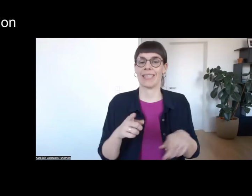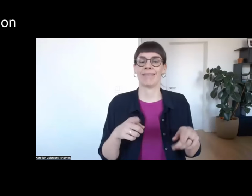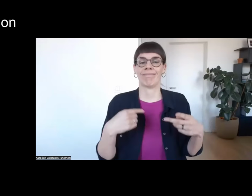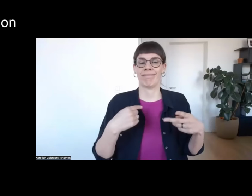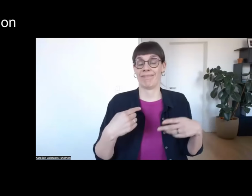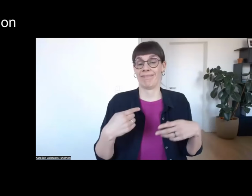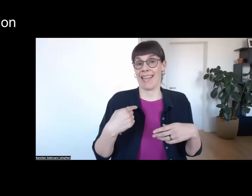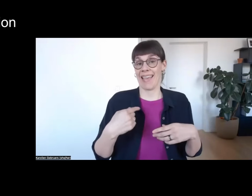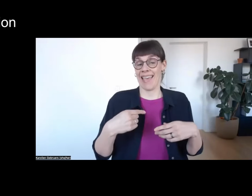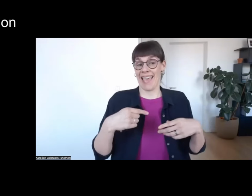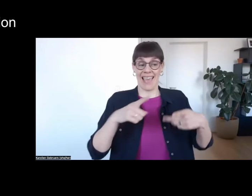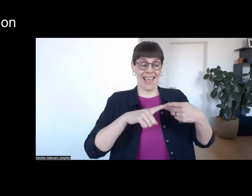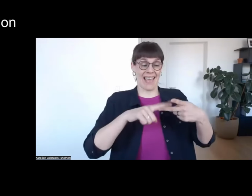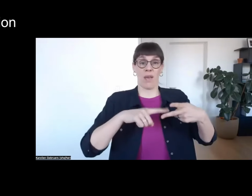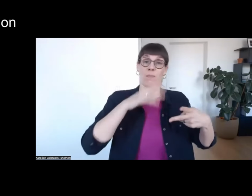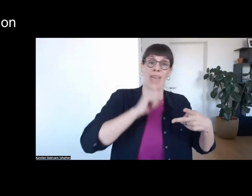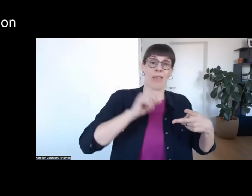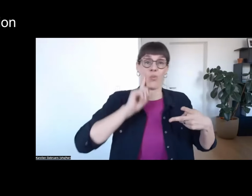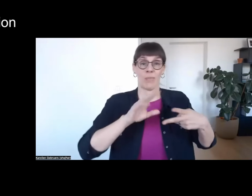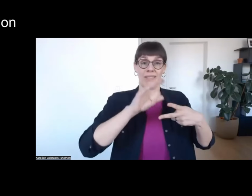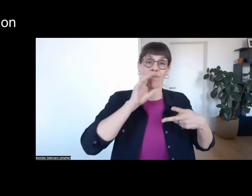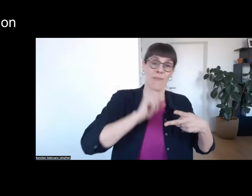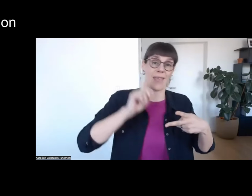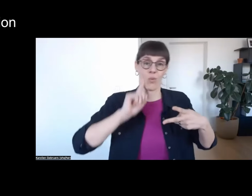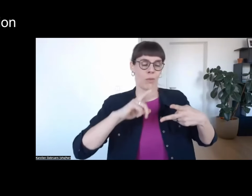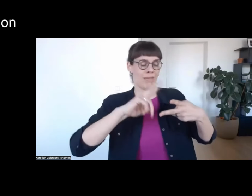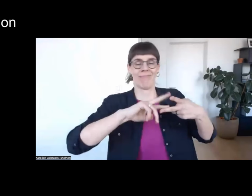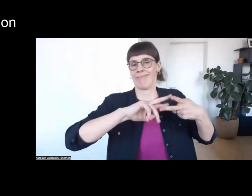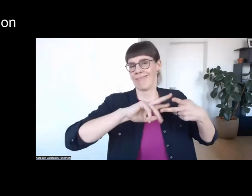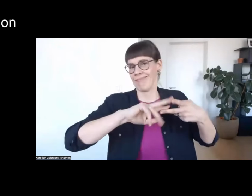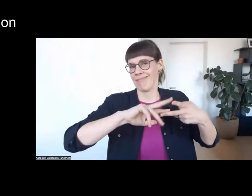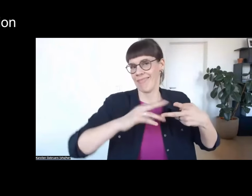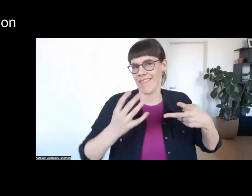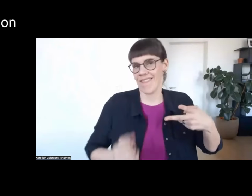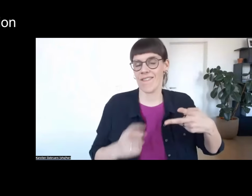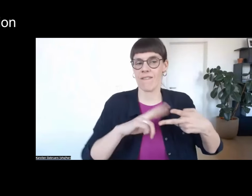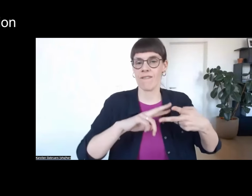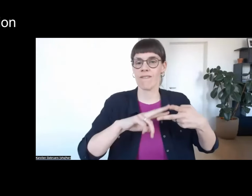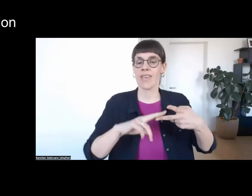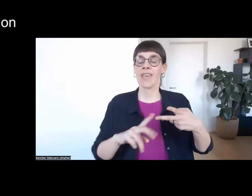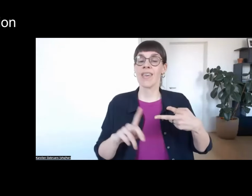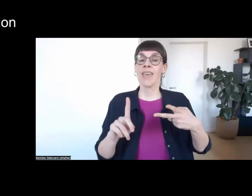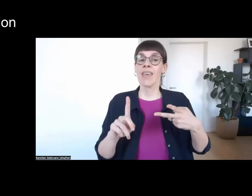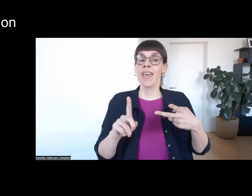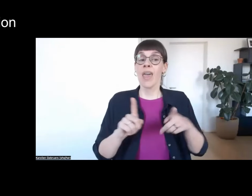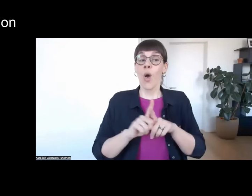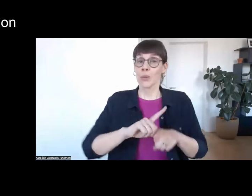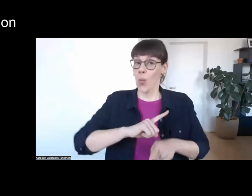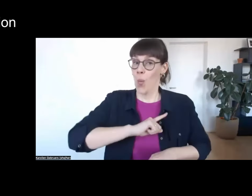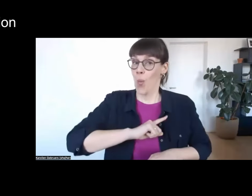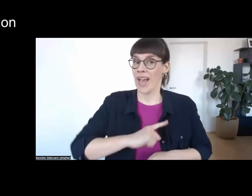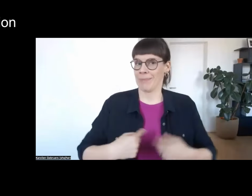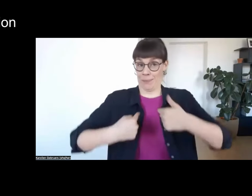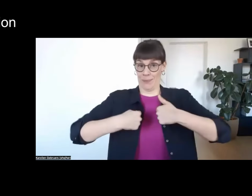But again, I just want to touch on the idea that just looking at these binary genders is not necessarily